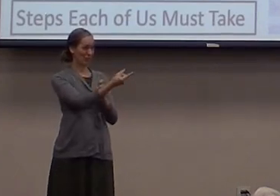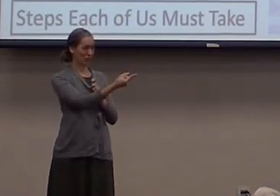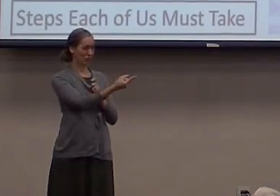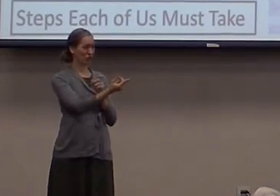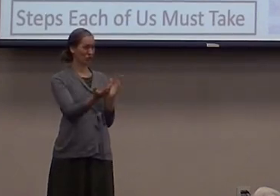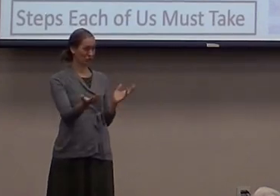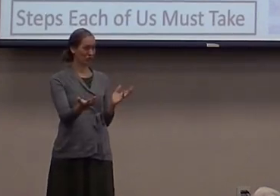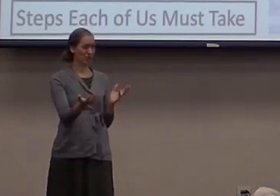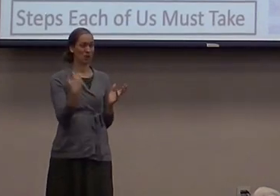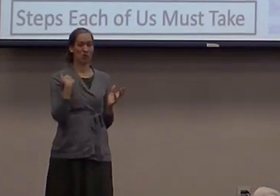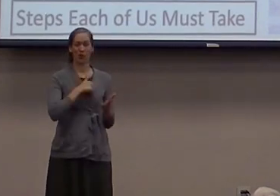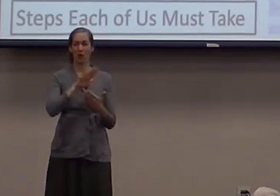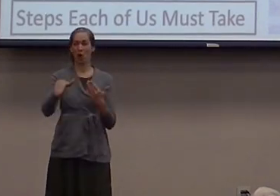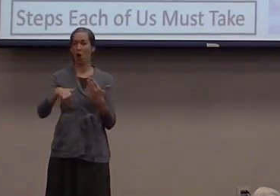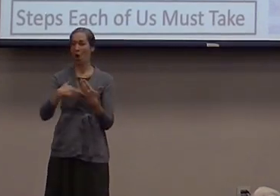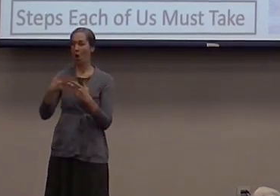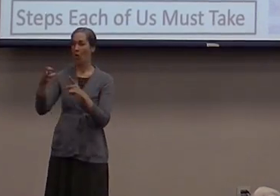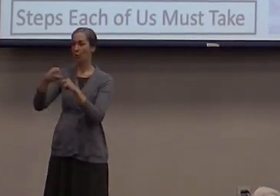Tom?